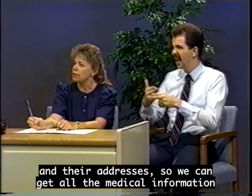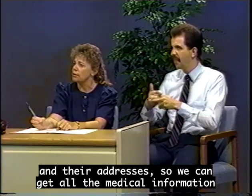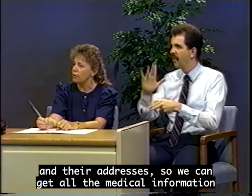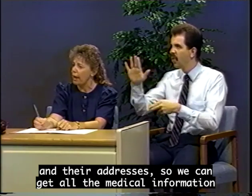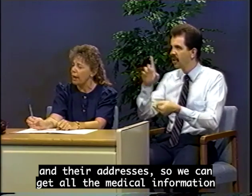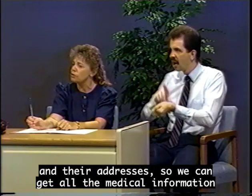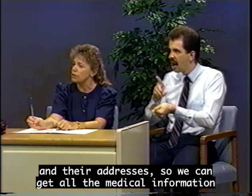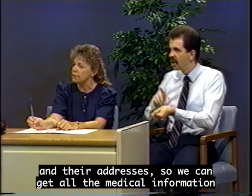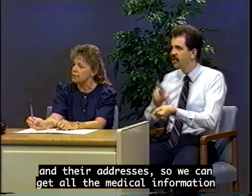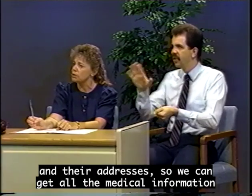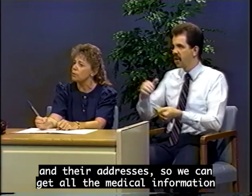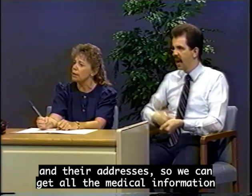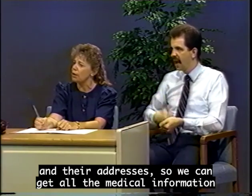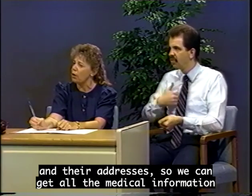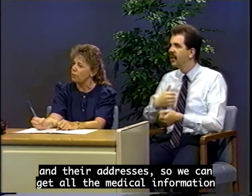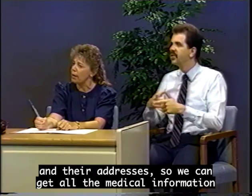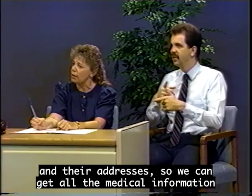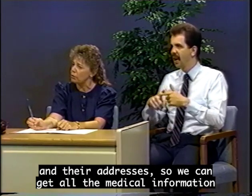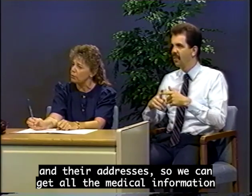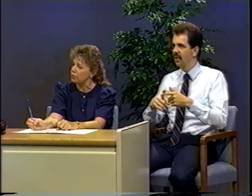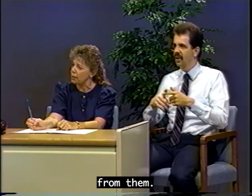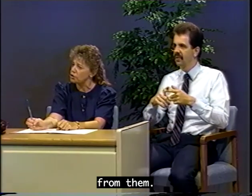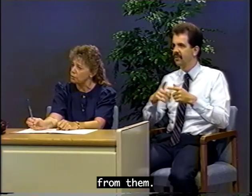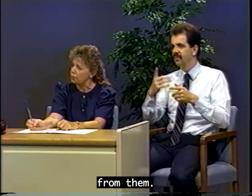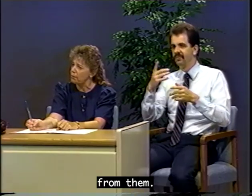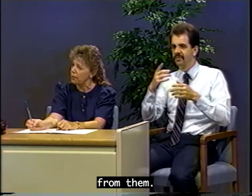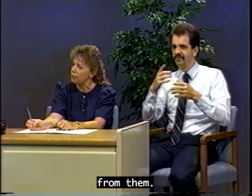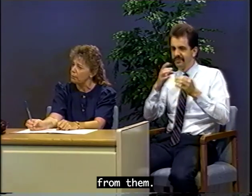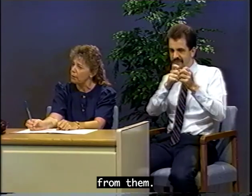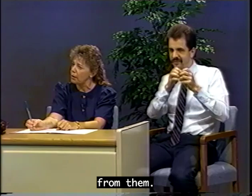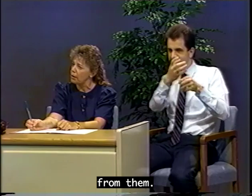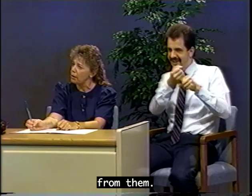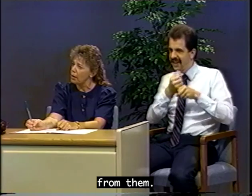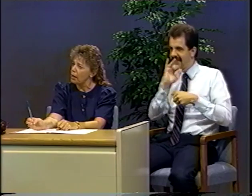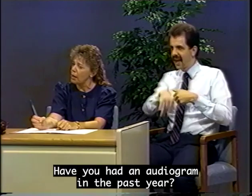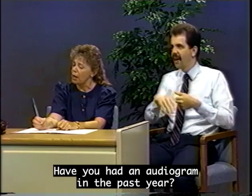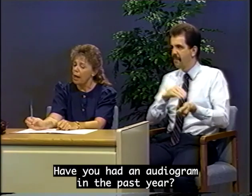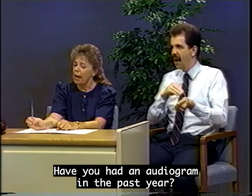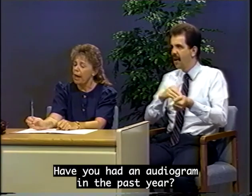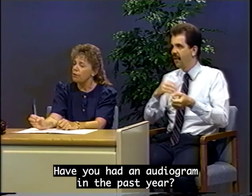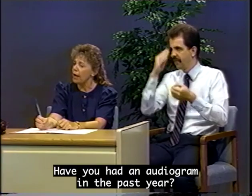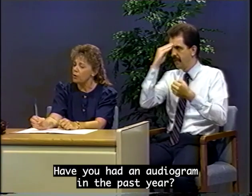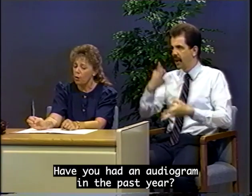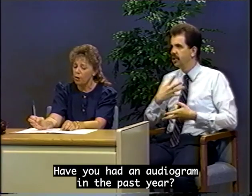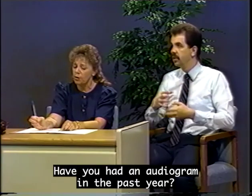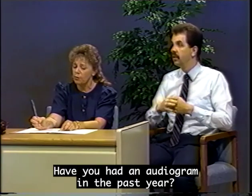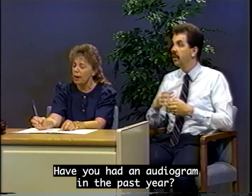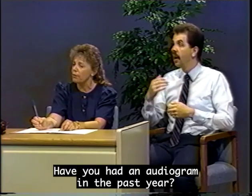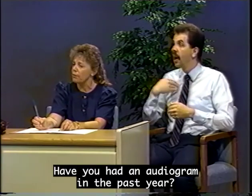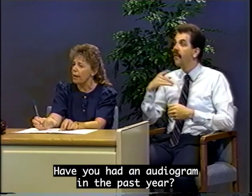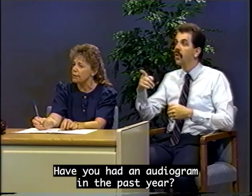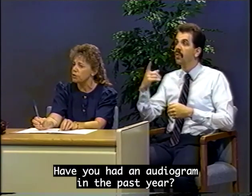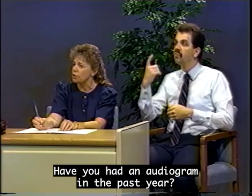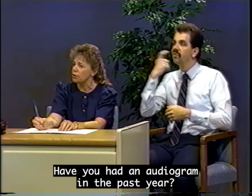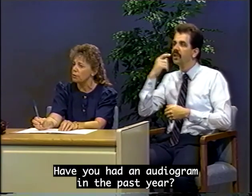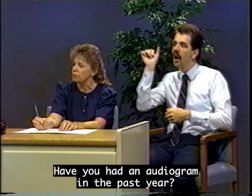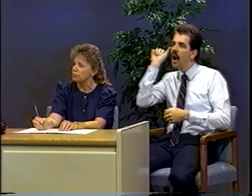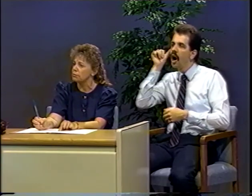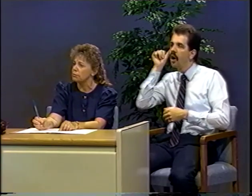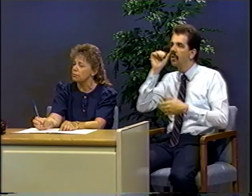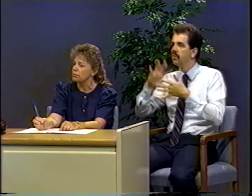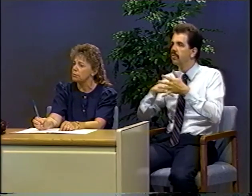doctors and their addresses so we can get all the medical information from them. Have you had an audiogram in the past